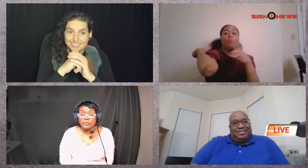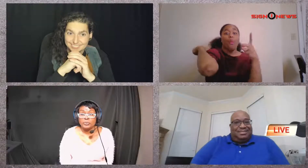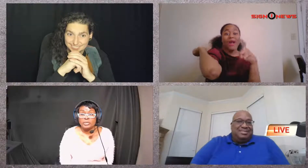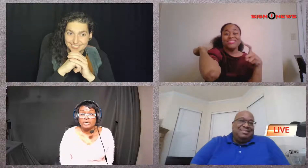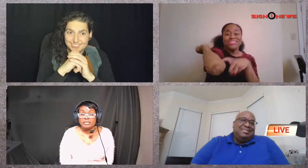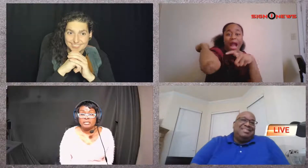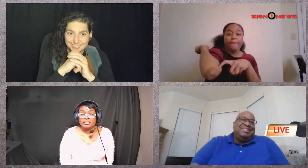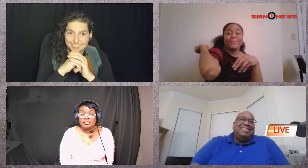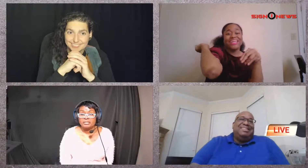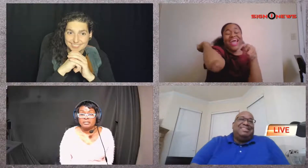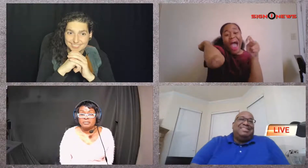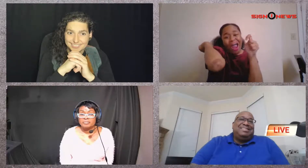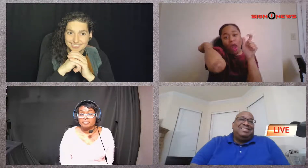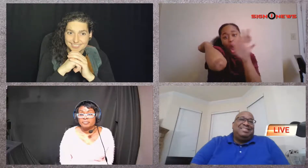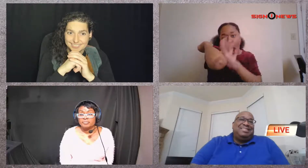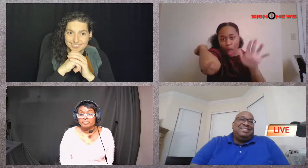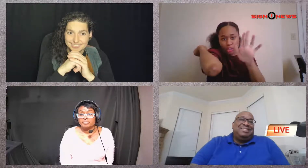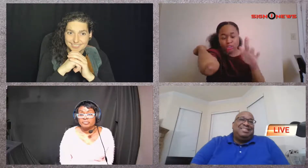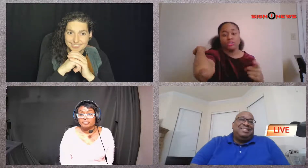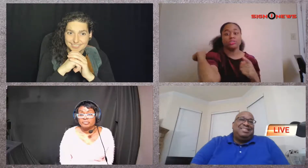stop. No.